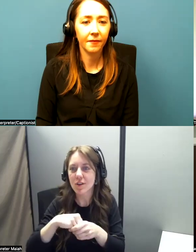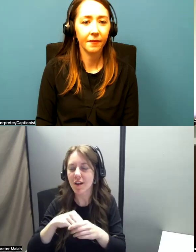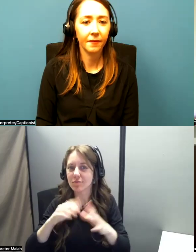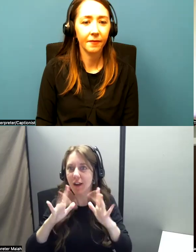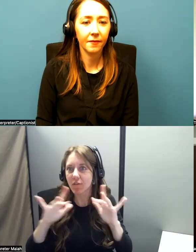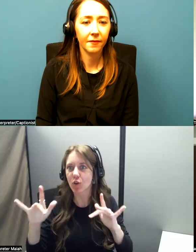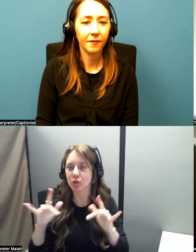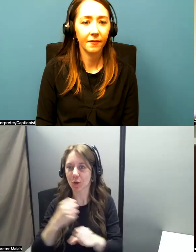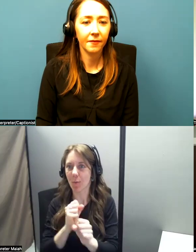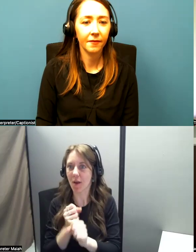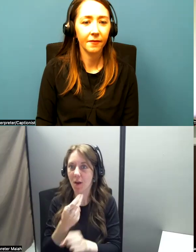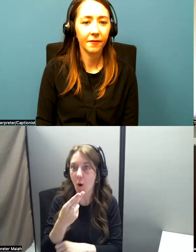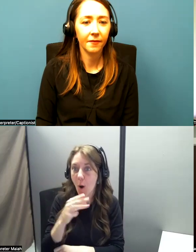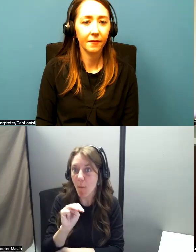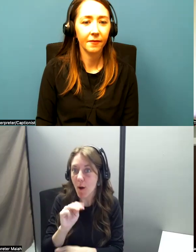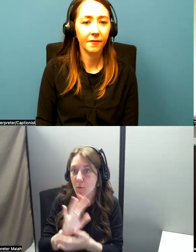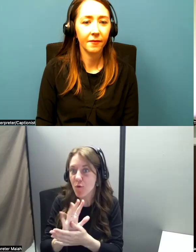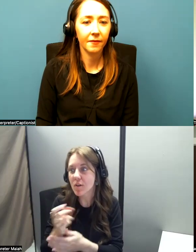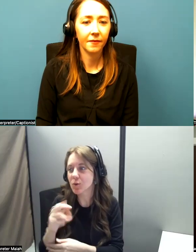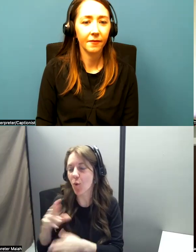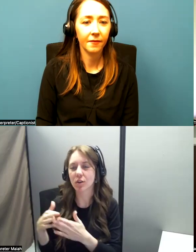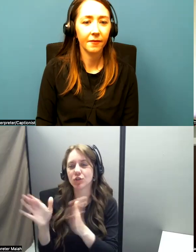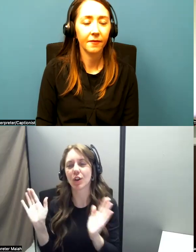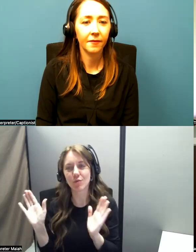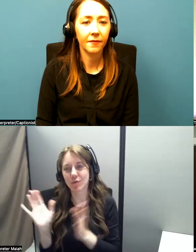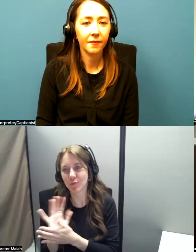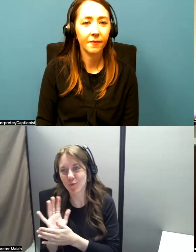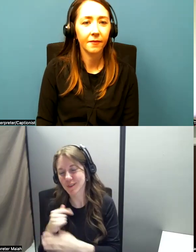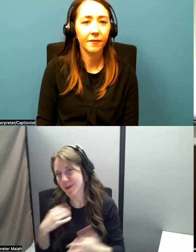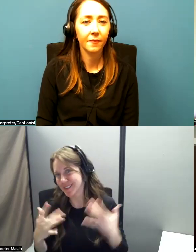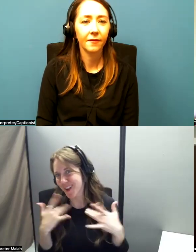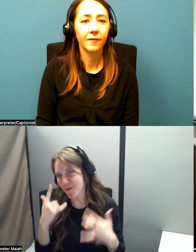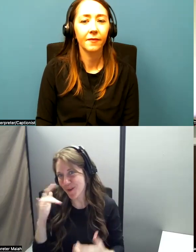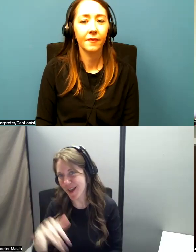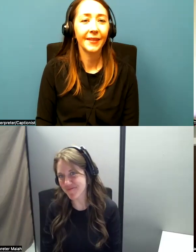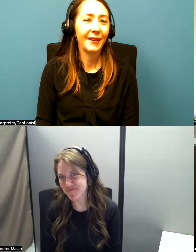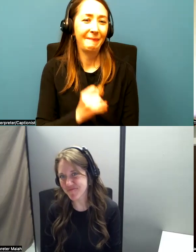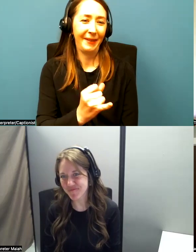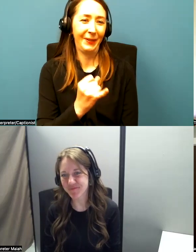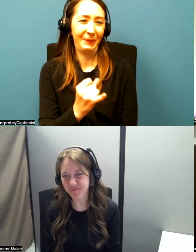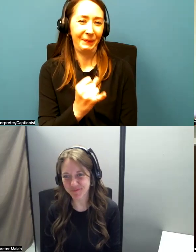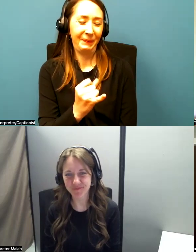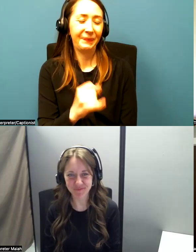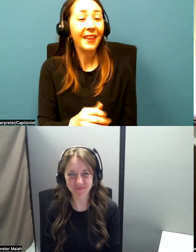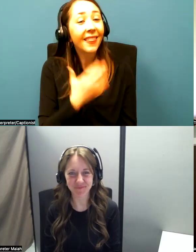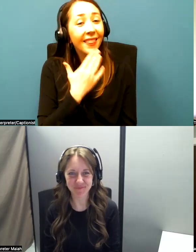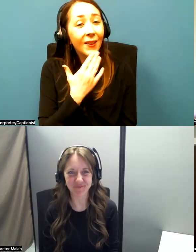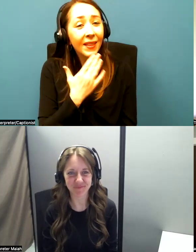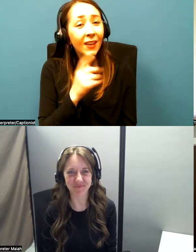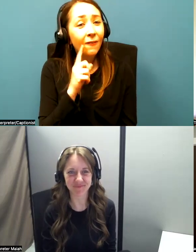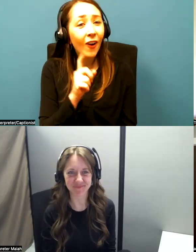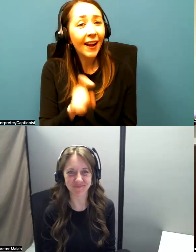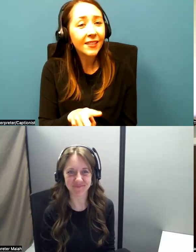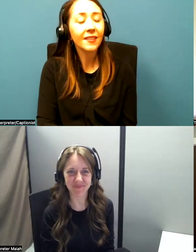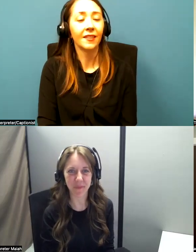Hallmark movies or other movies in general. So I'm excited for that. Me too. Me too. Thank you. Thank you for Uh,